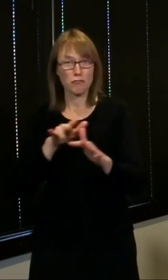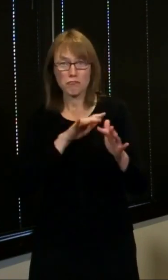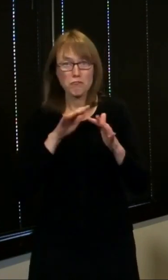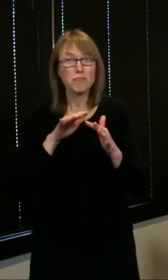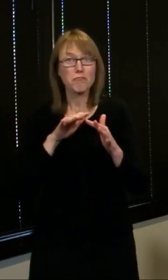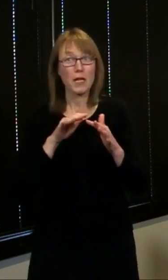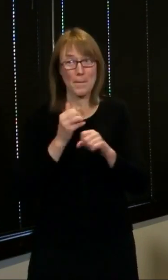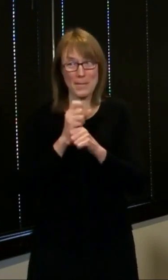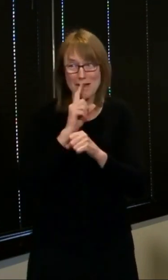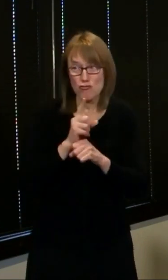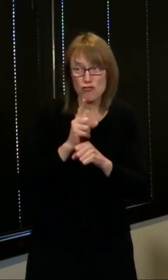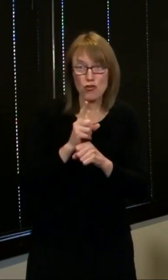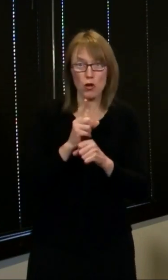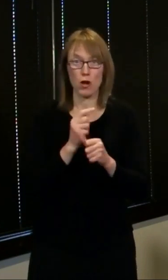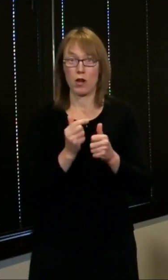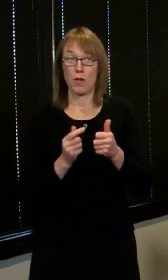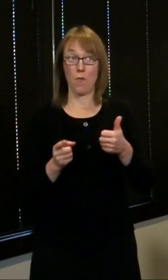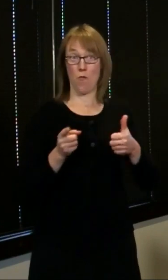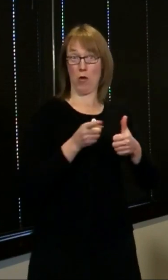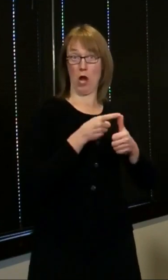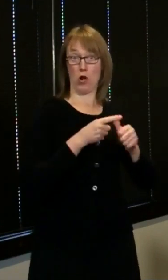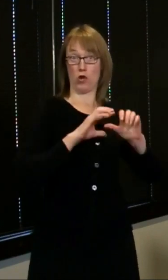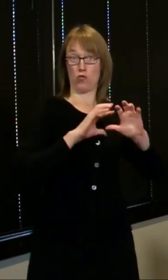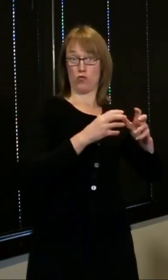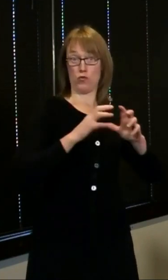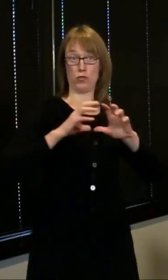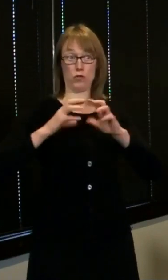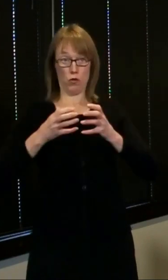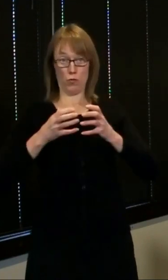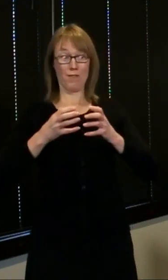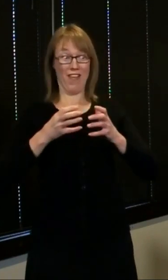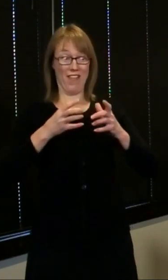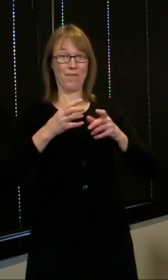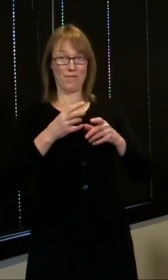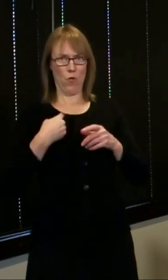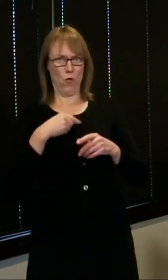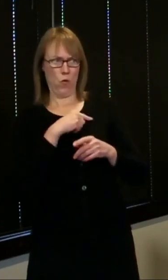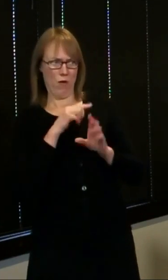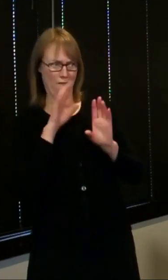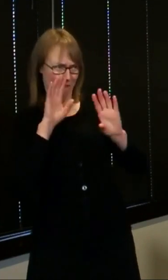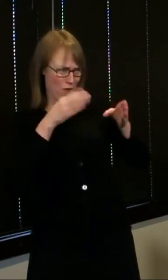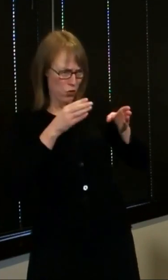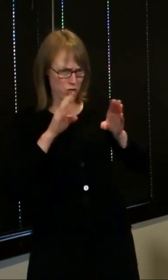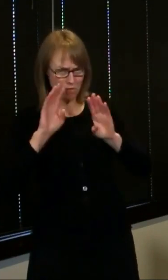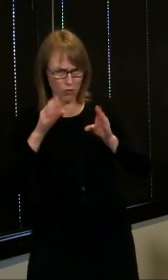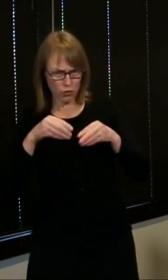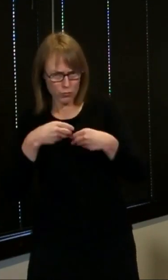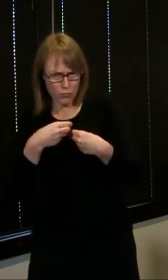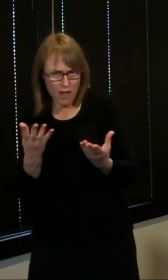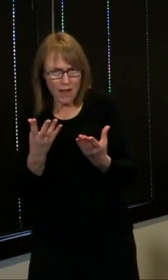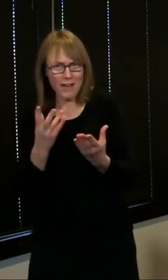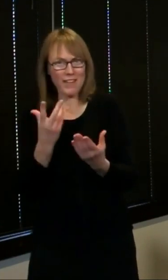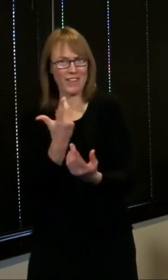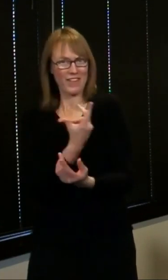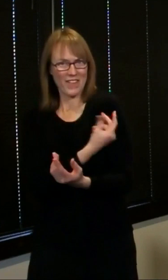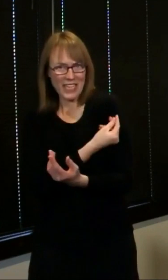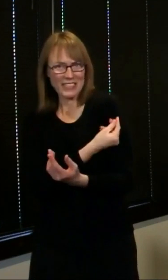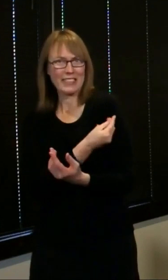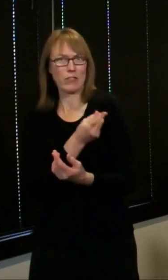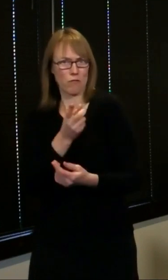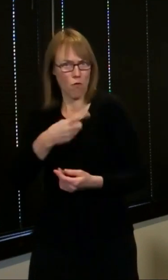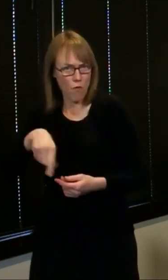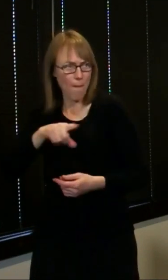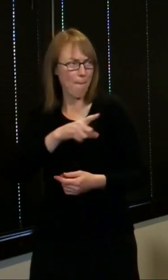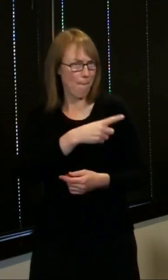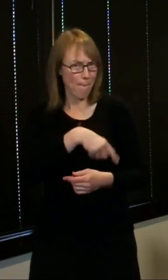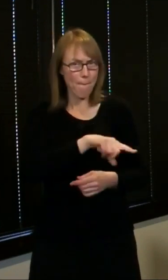groups. Now, the task force health systems have also given vaccine to many different entities, whether it's been